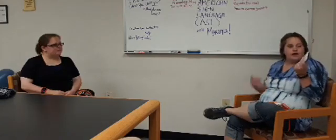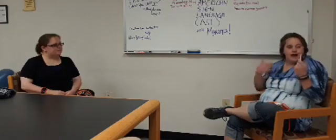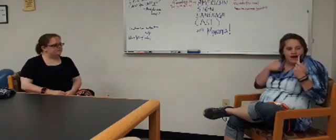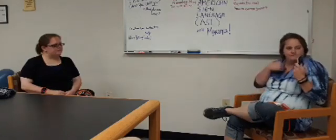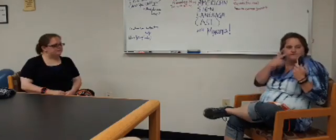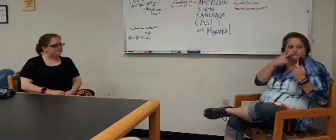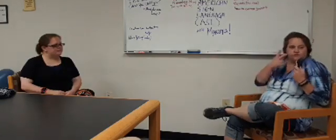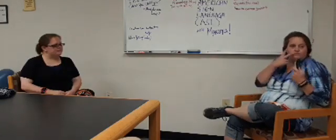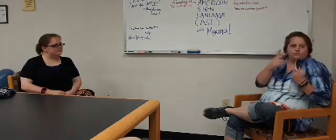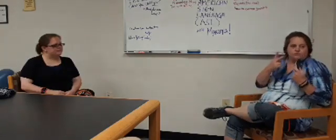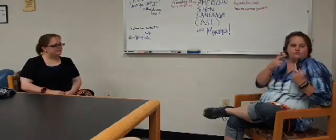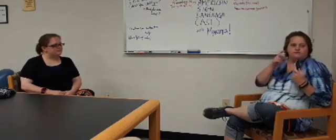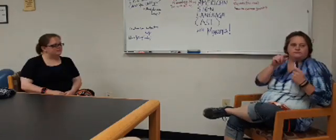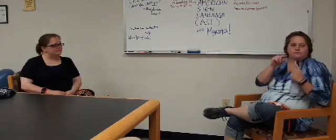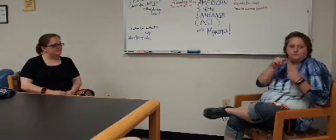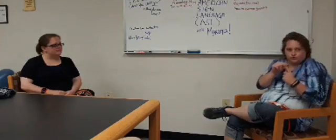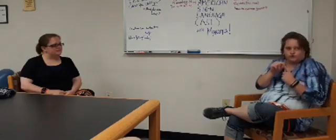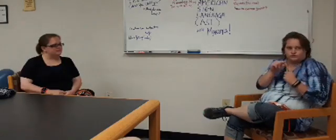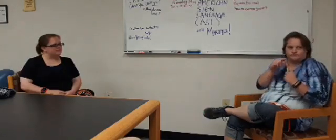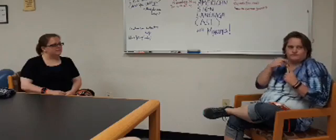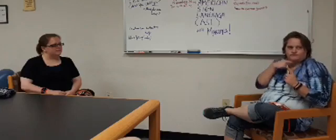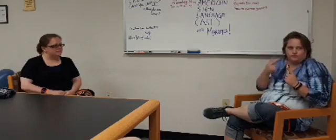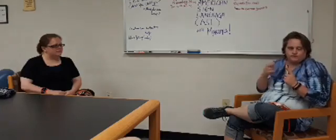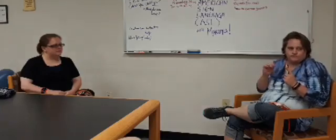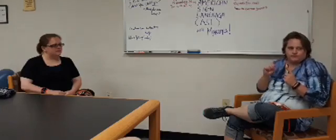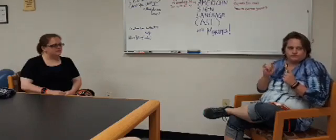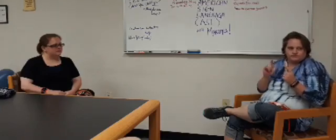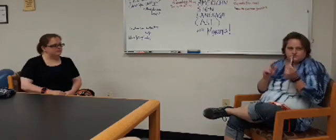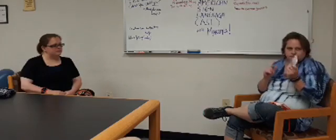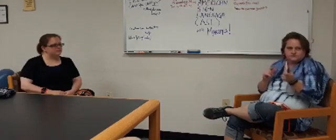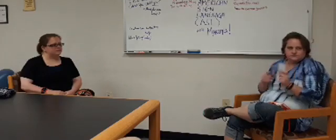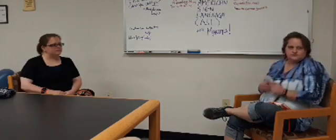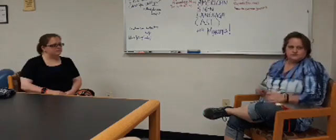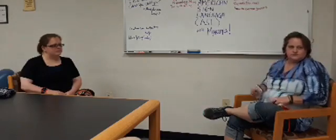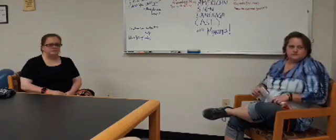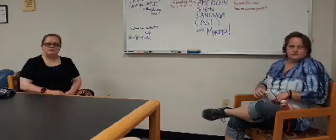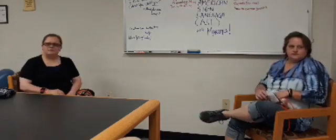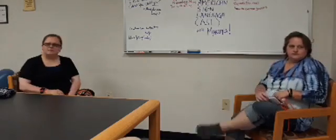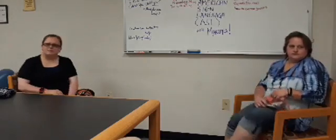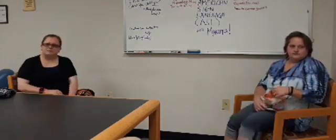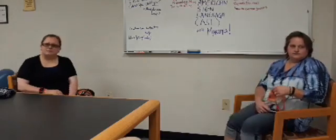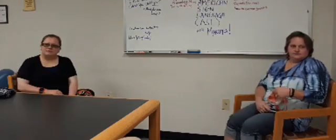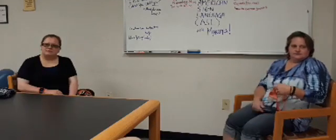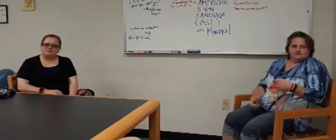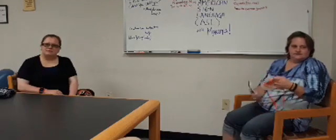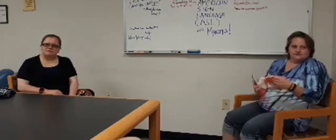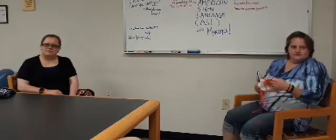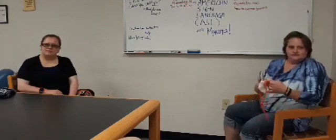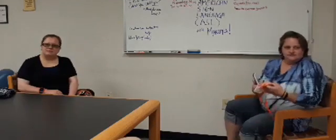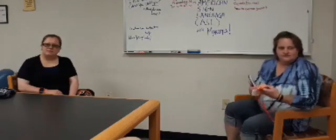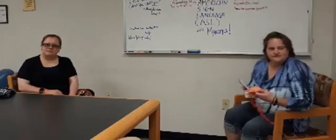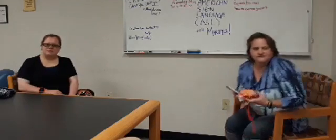has a visual word That's cool. for the voicemail. Yeah. Because I mumble a lot, and I know that. So again, my